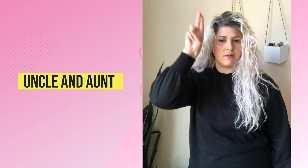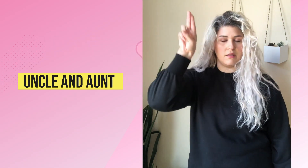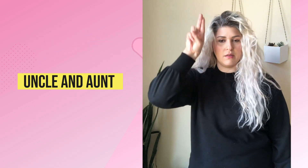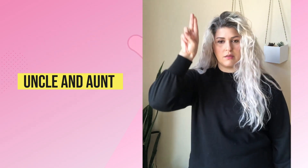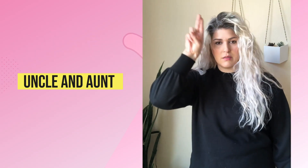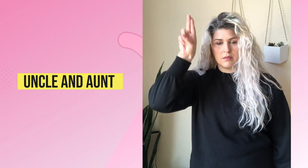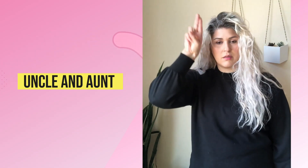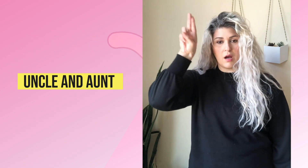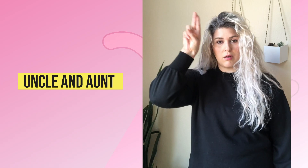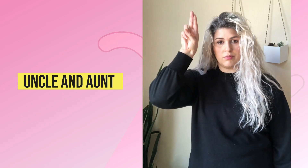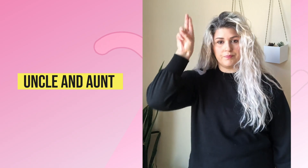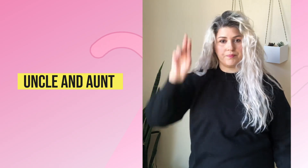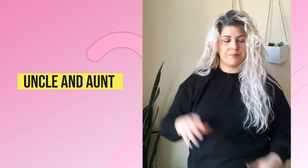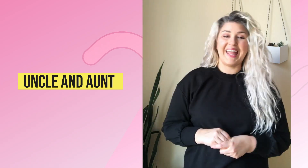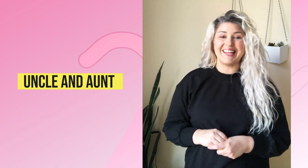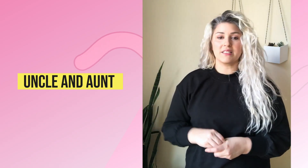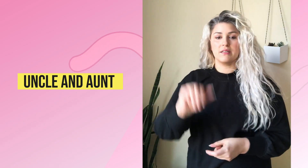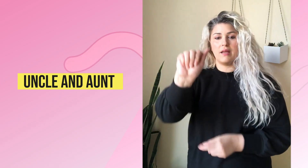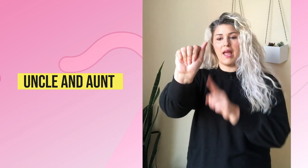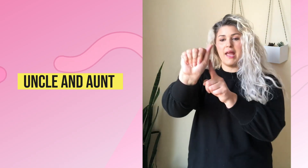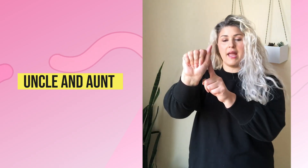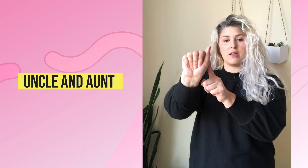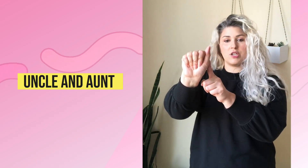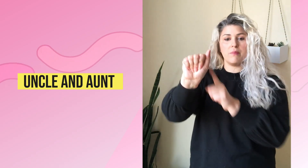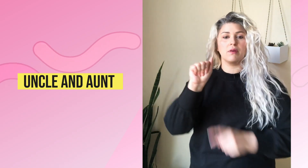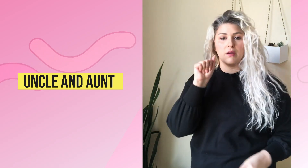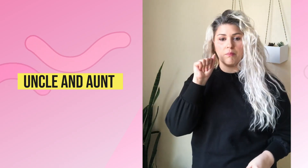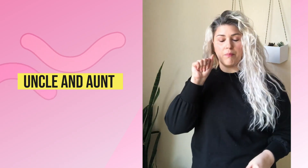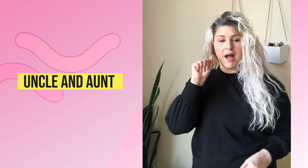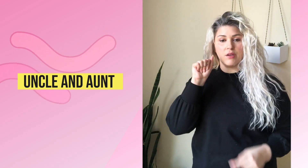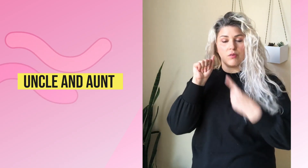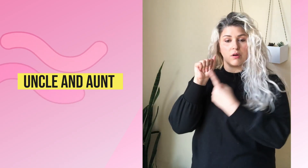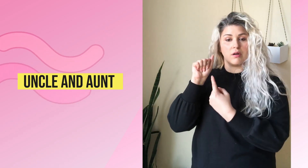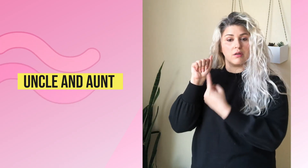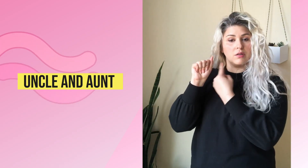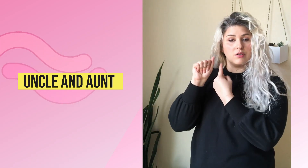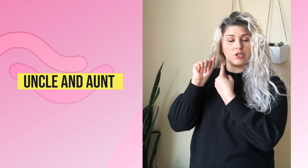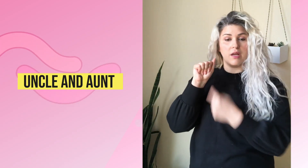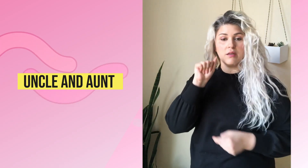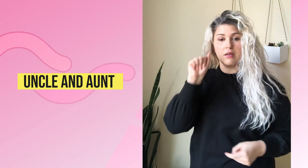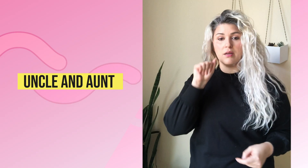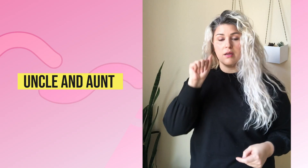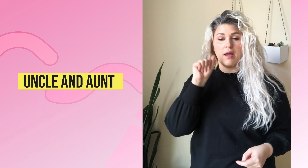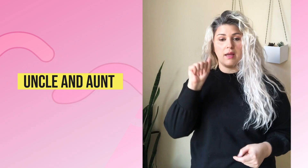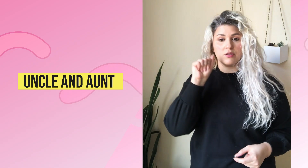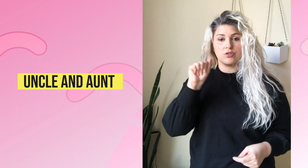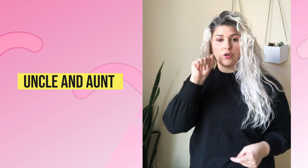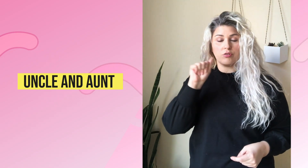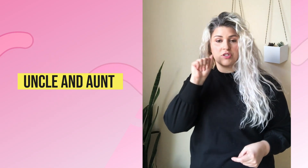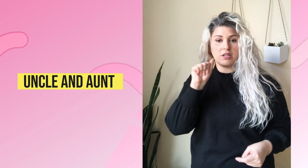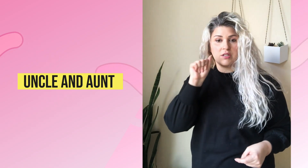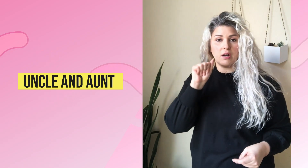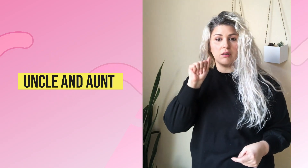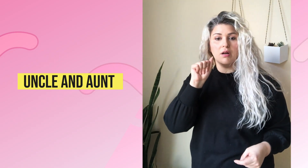head. Uncle. Aunt, A hand shape by your chin and